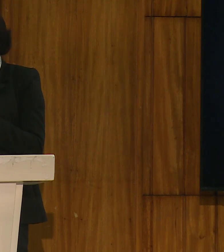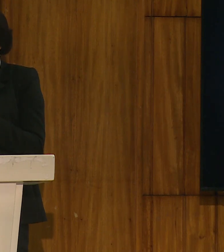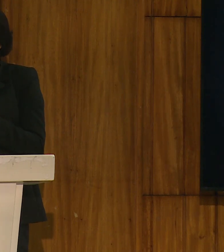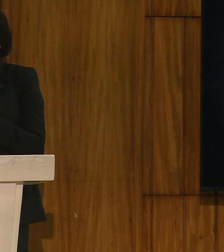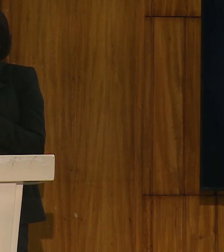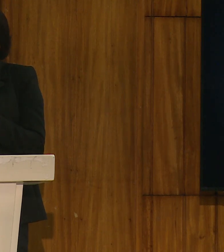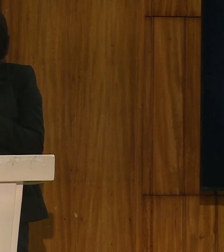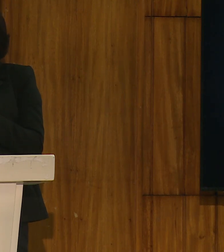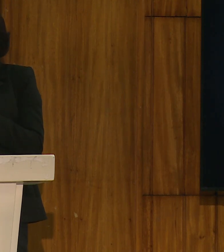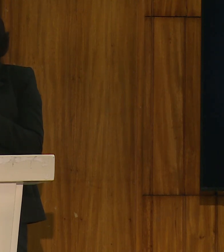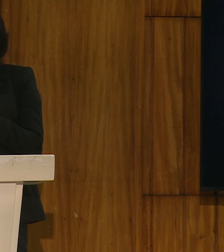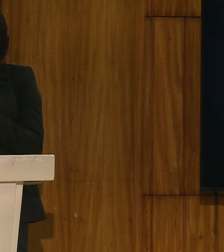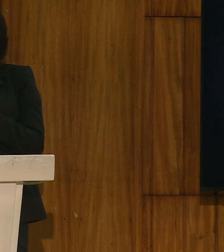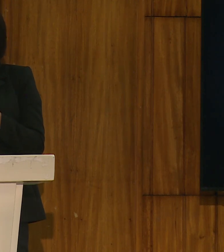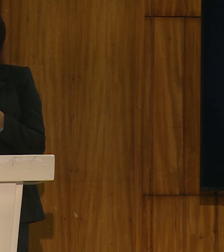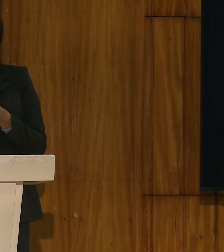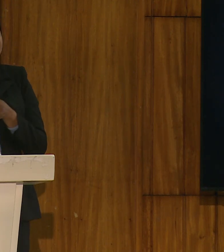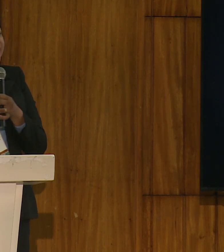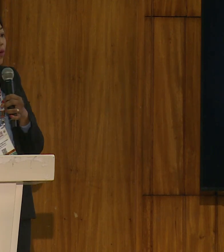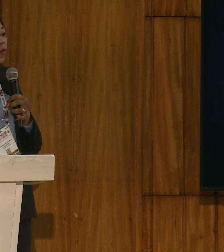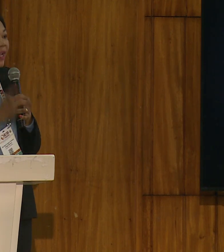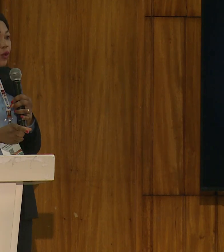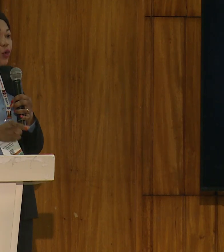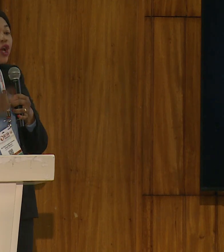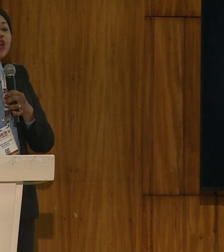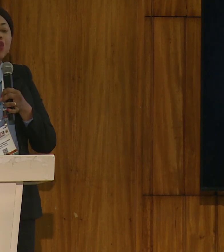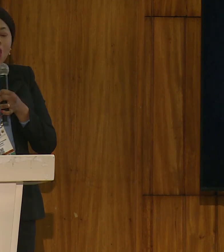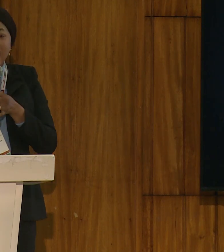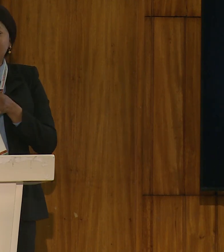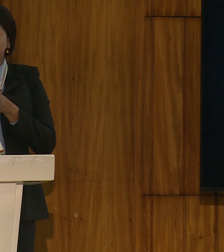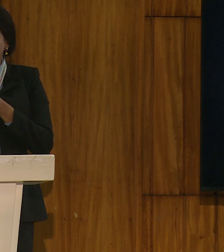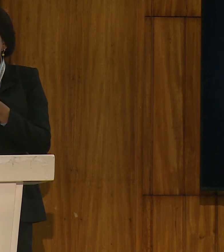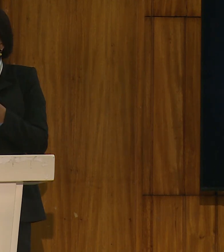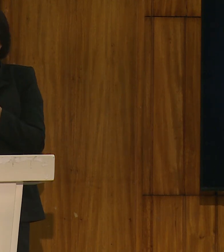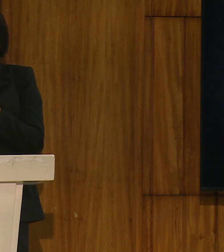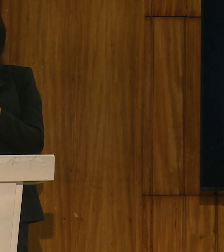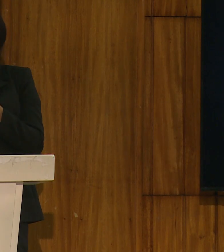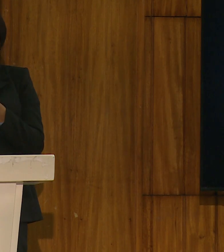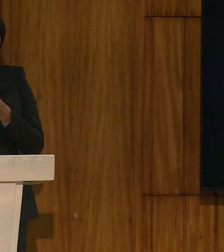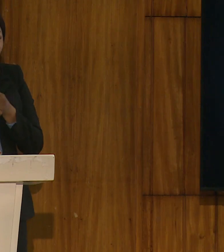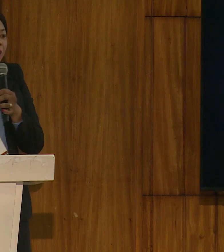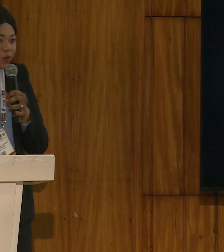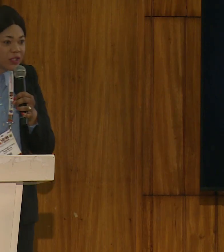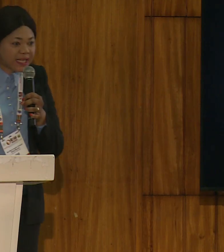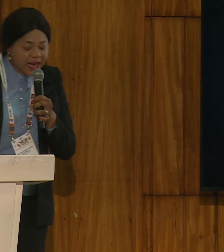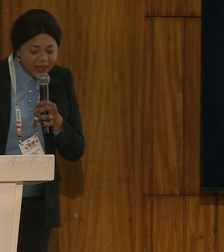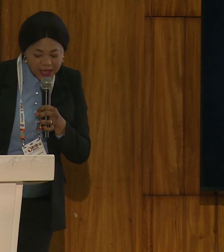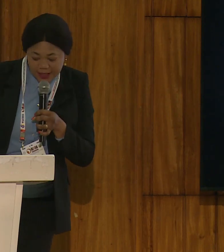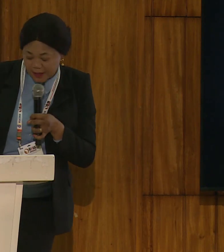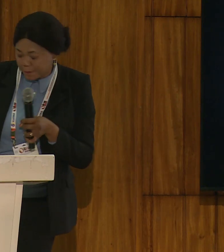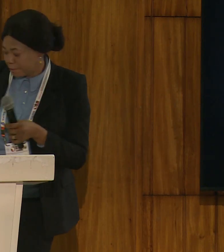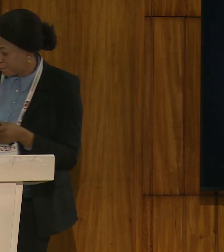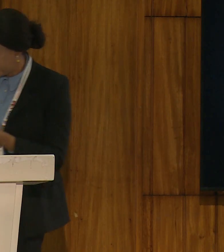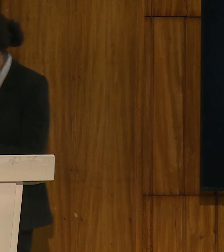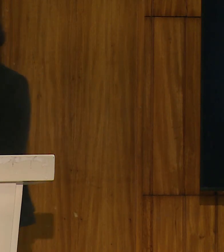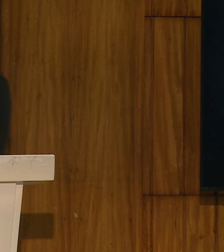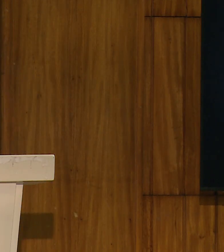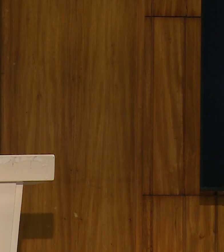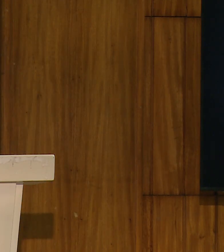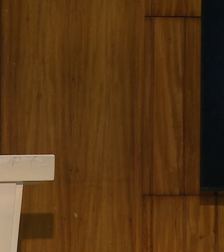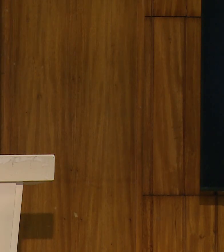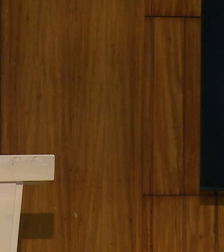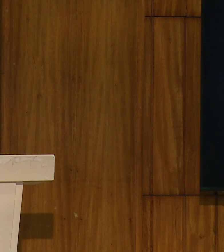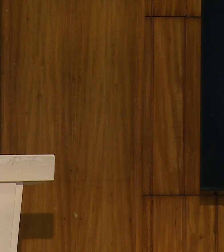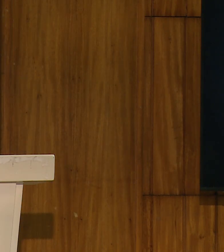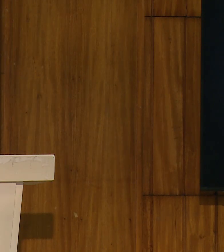de África, porque sin adolescencia y sin juventud no hay futuro para una nación. Muchas gracias.